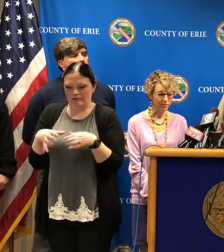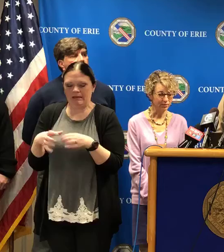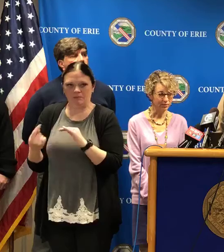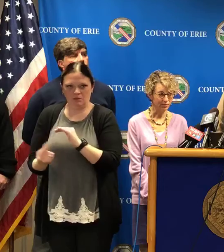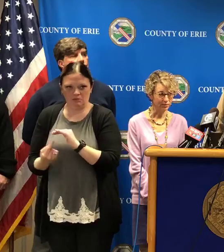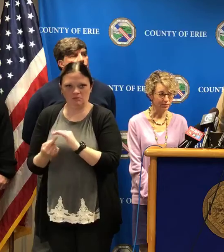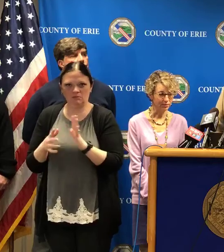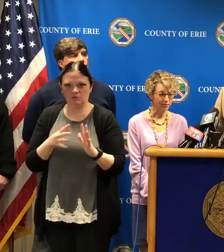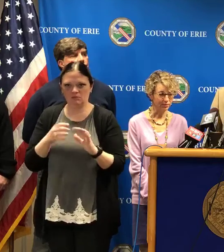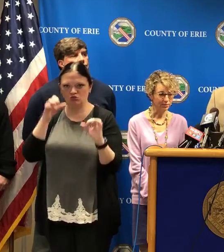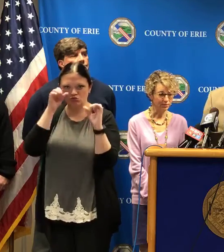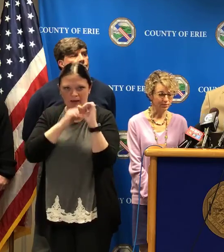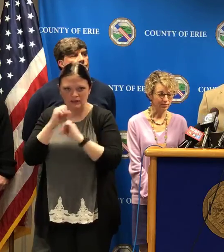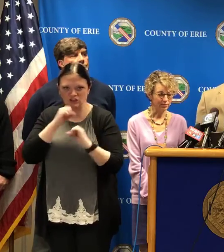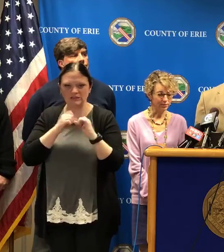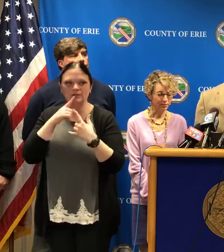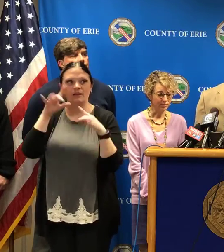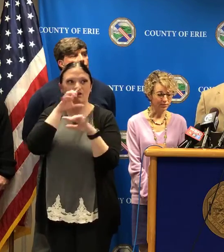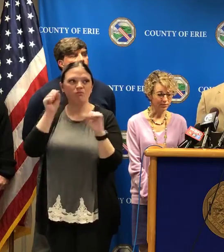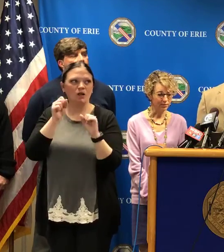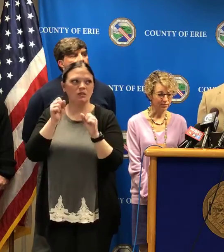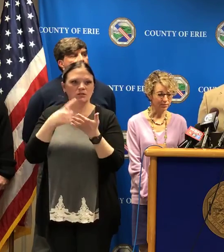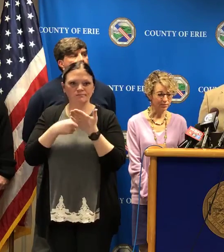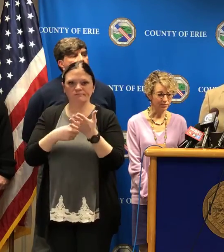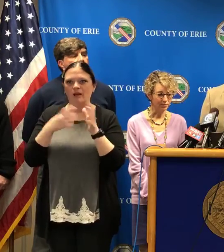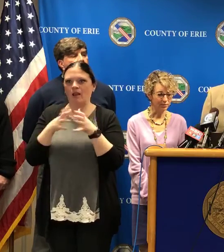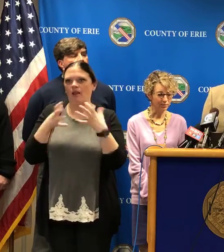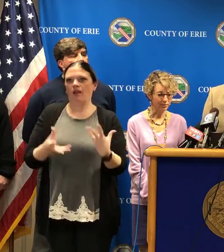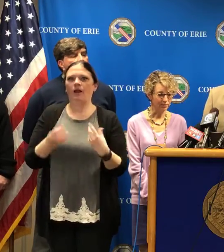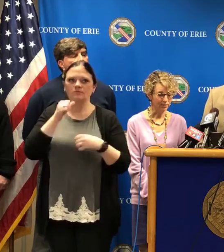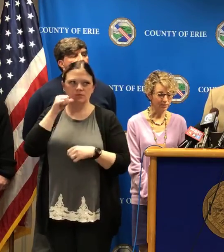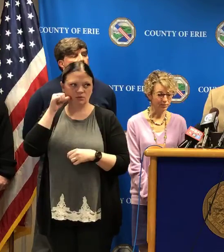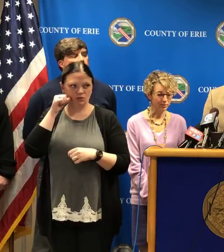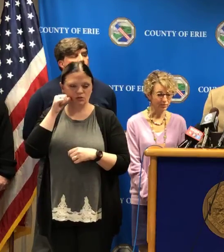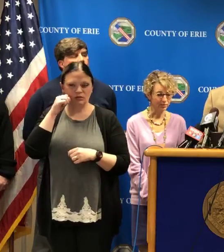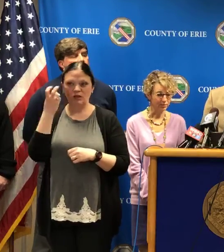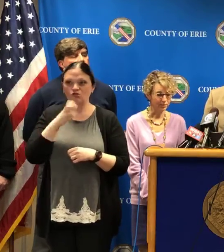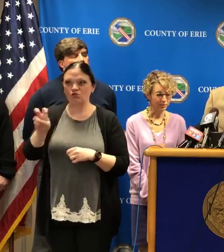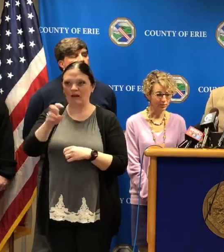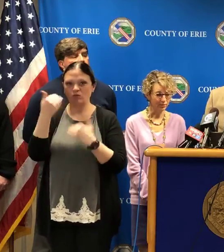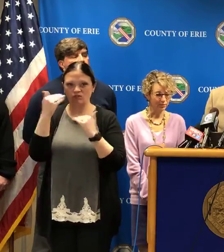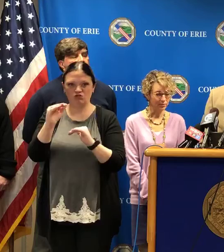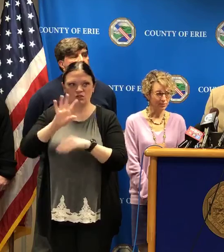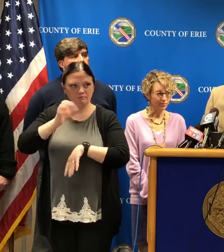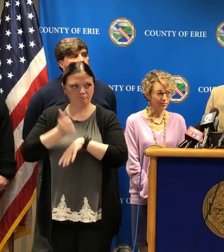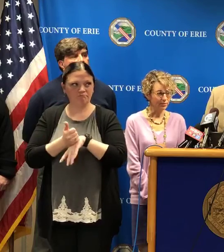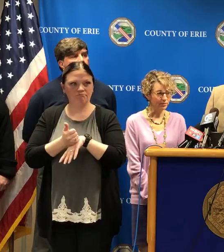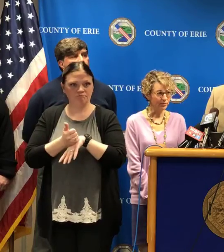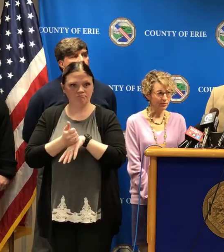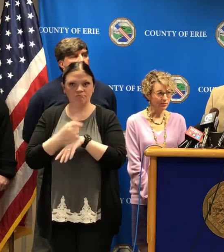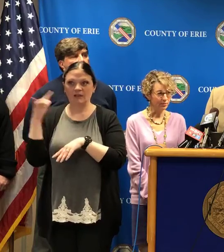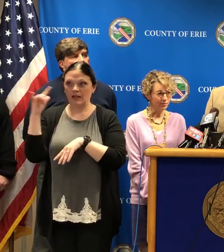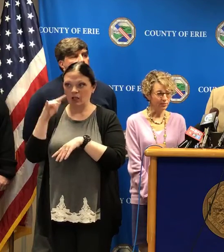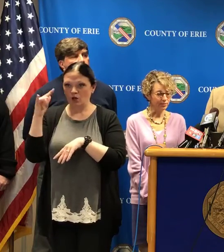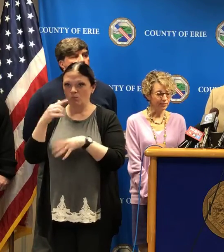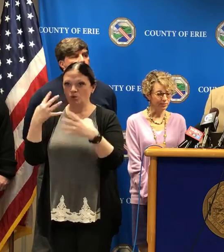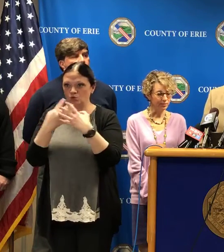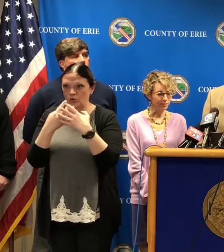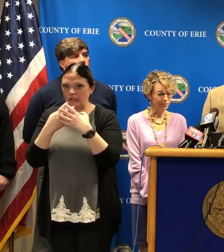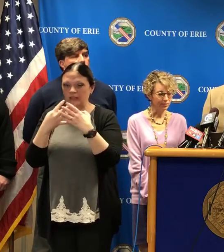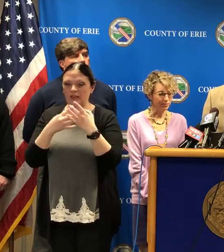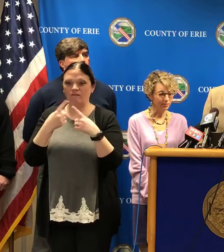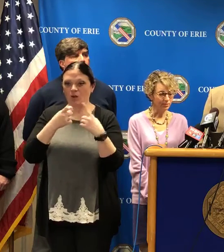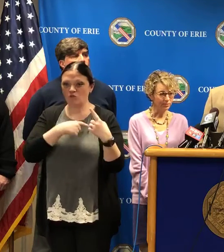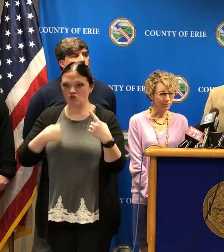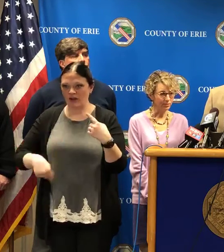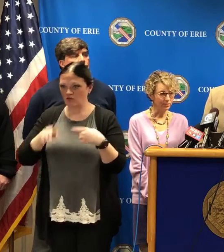heard a lot about these, and of course the president talked much more about them yesterday. Travel restrictions have been in place. Airport entry screening of travelers from